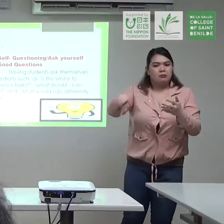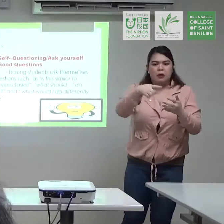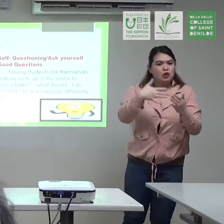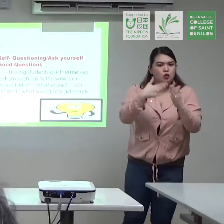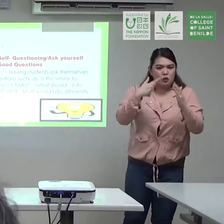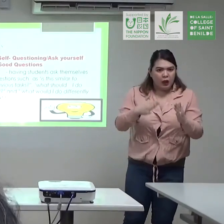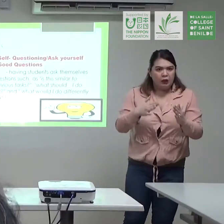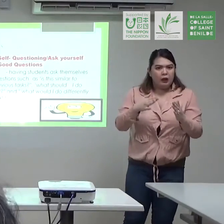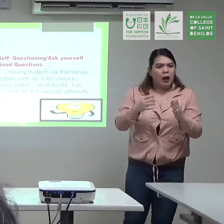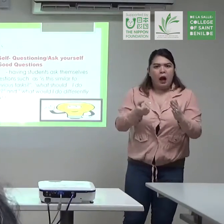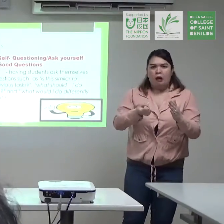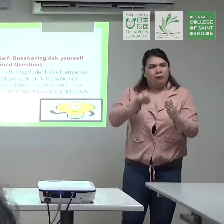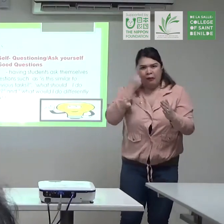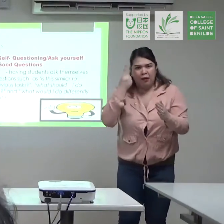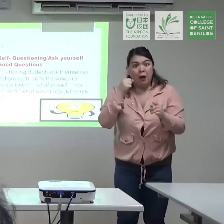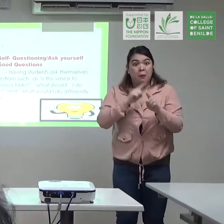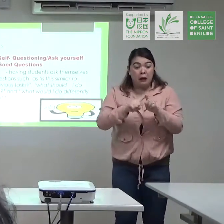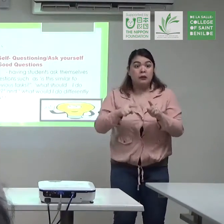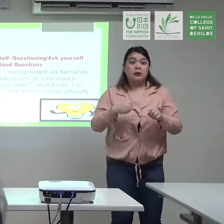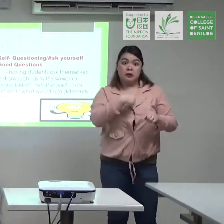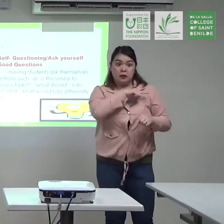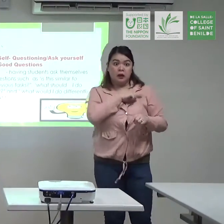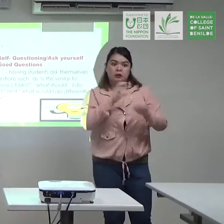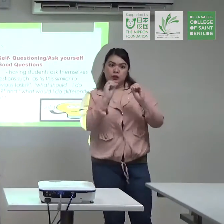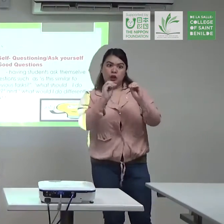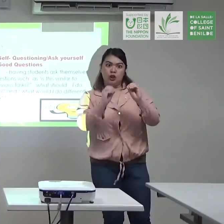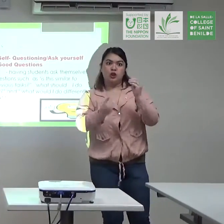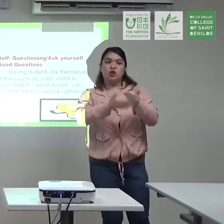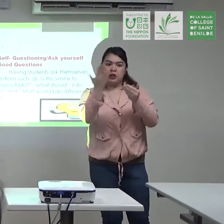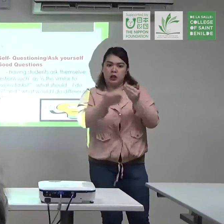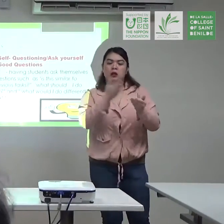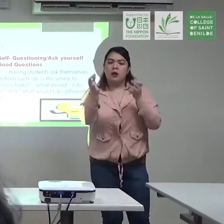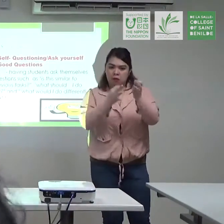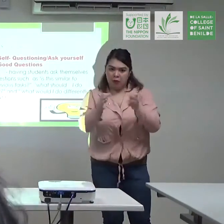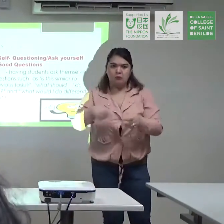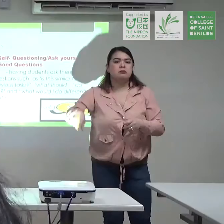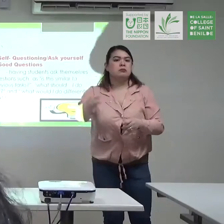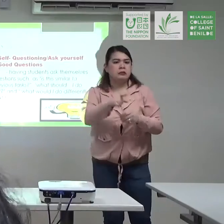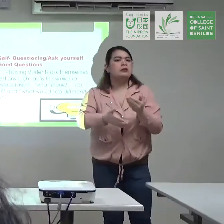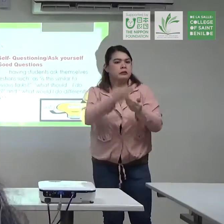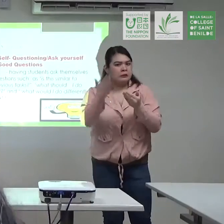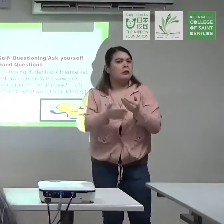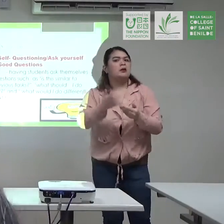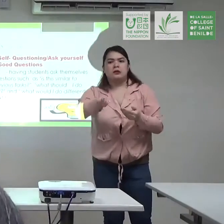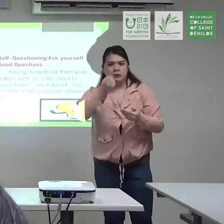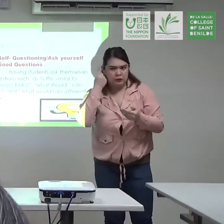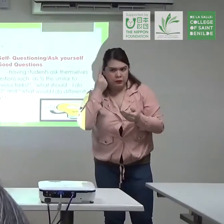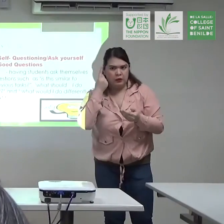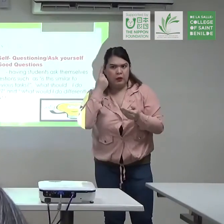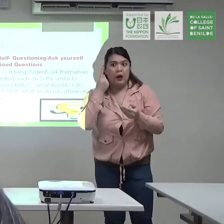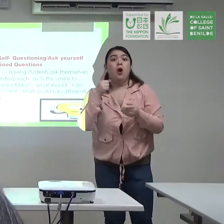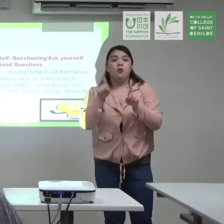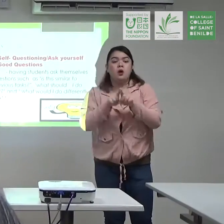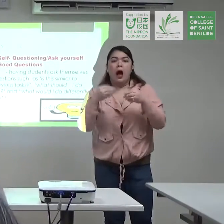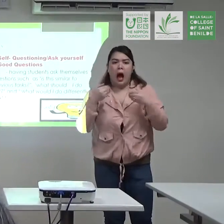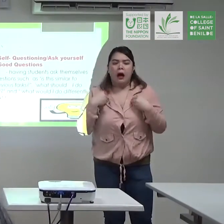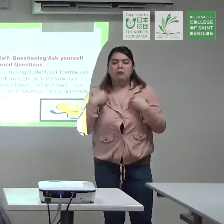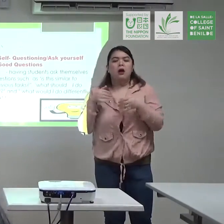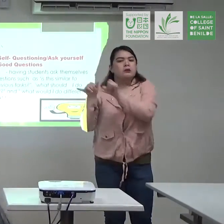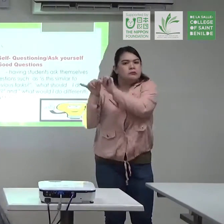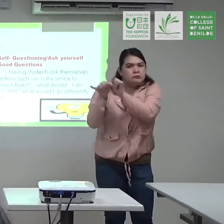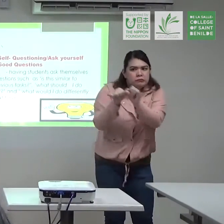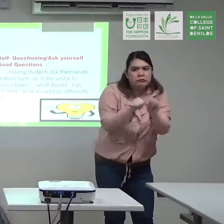the connections and ask himself or herself the question, how different, how similar, how